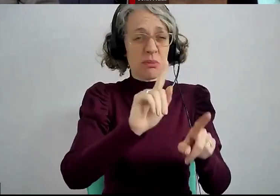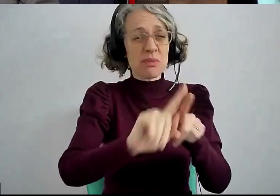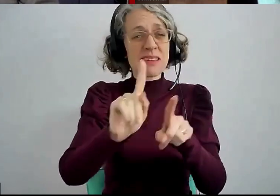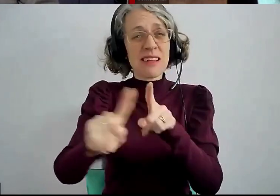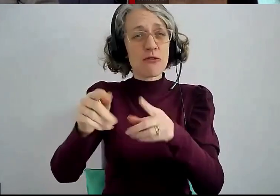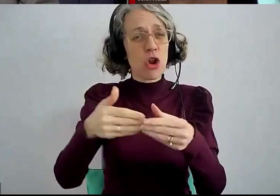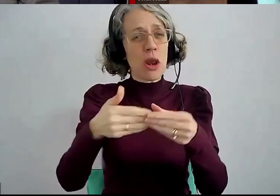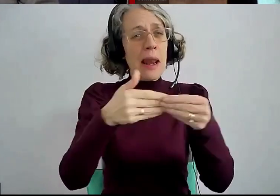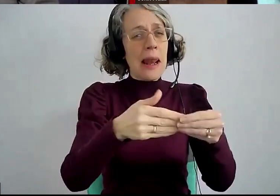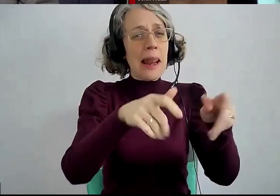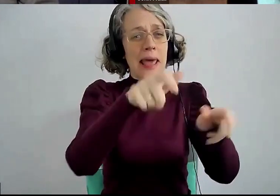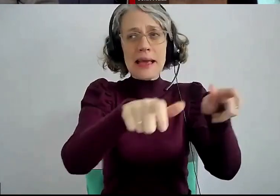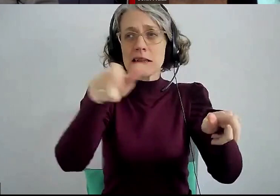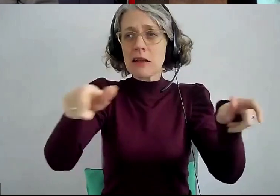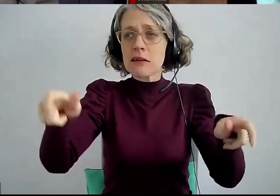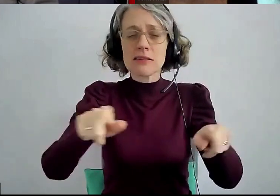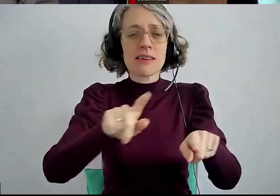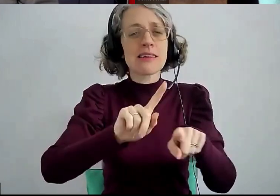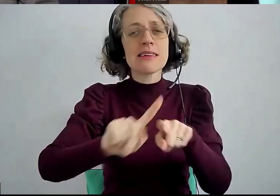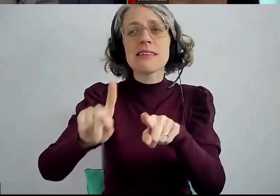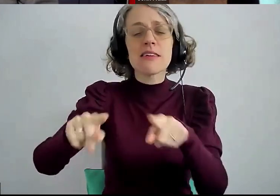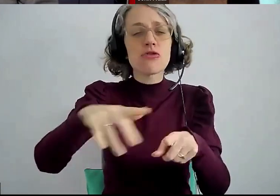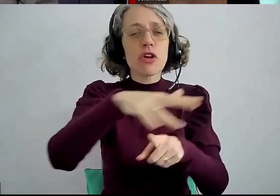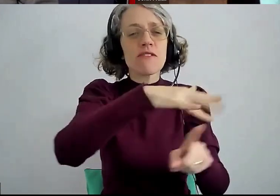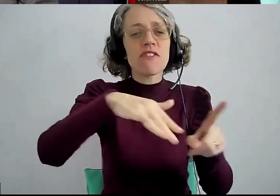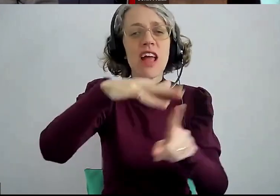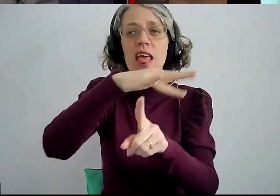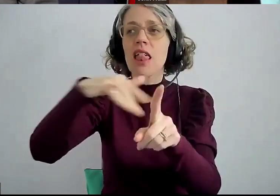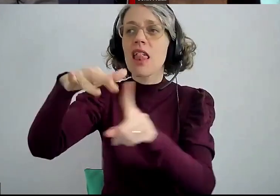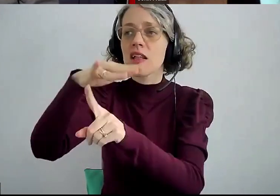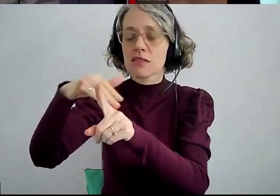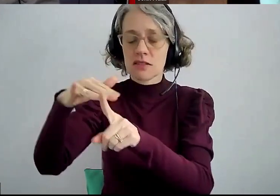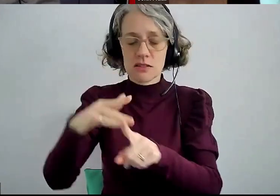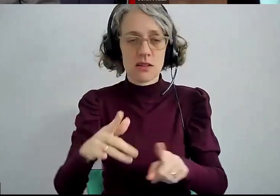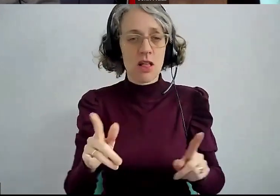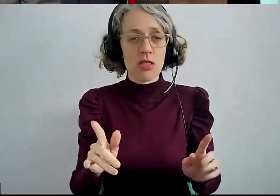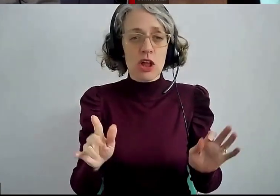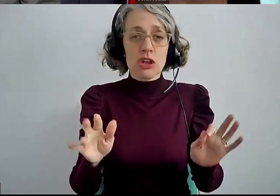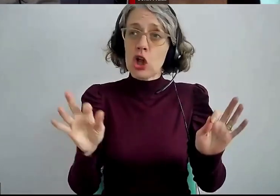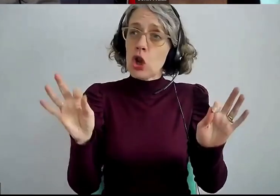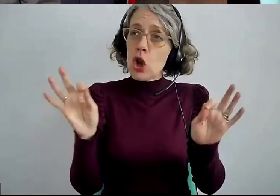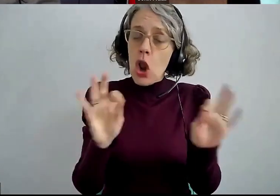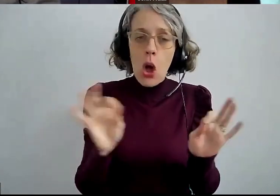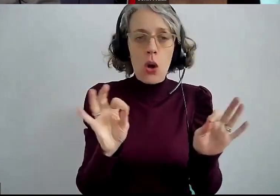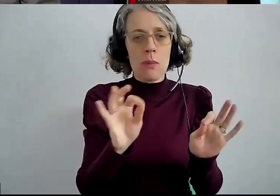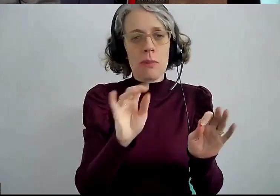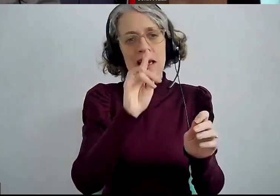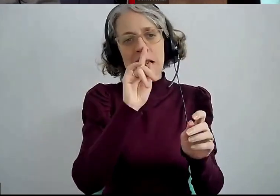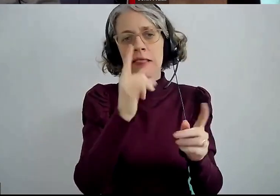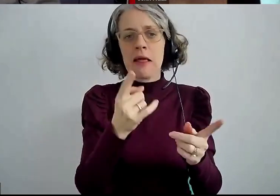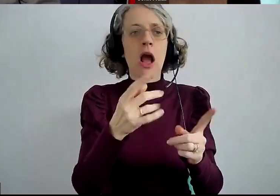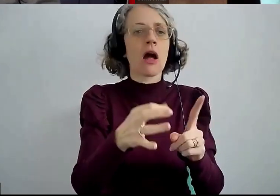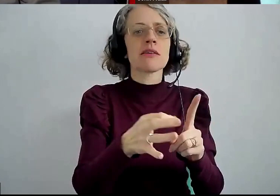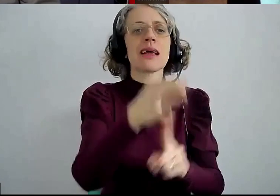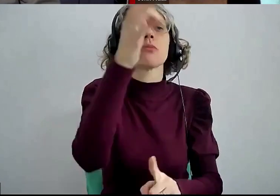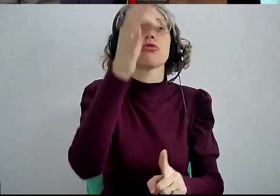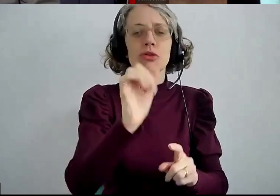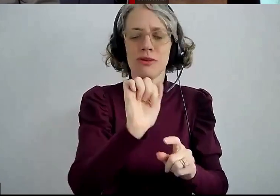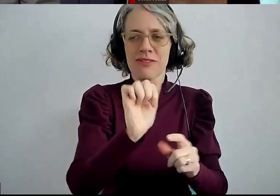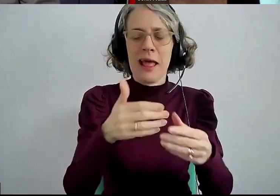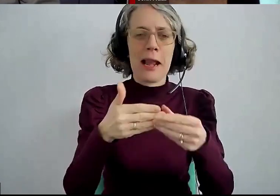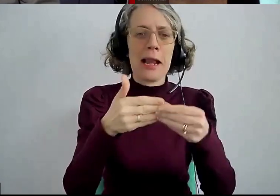these different fields is that there is nobody who cannot improve their leadership at